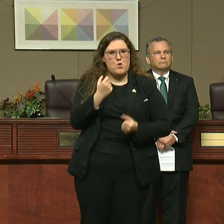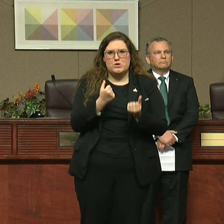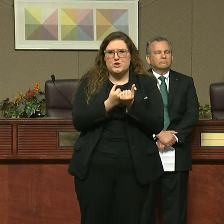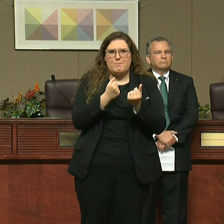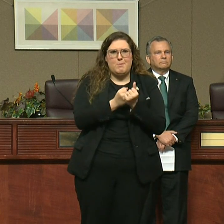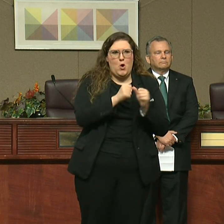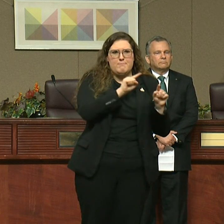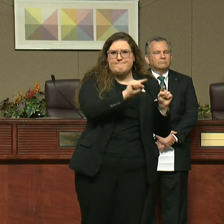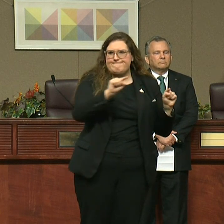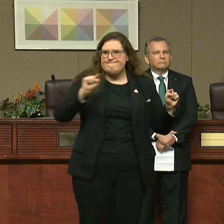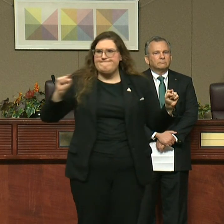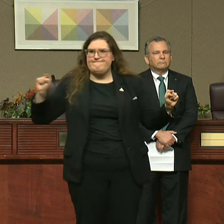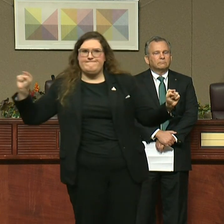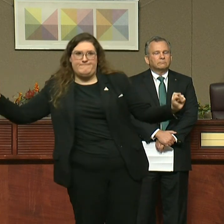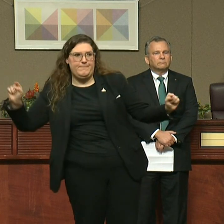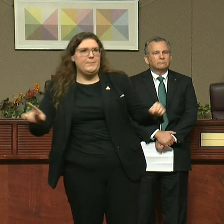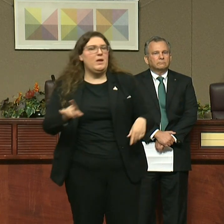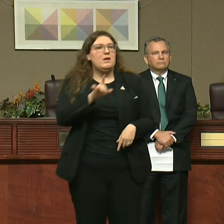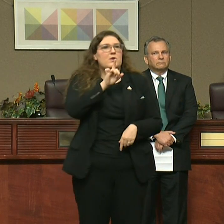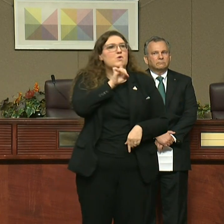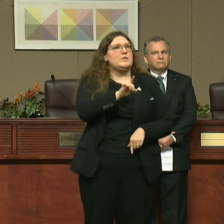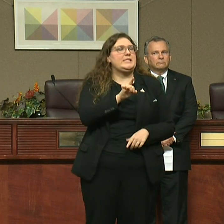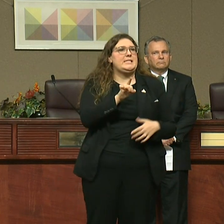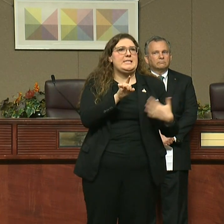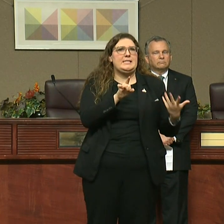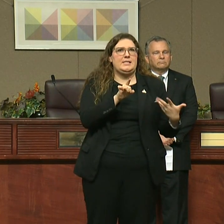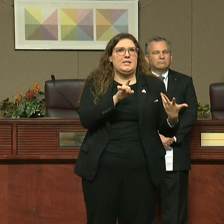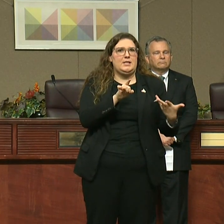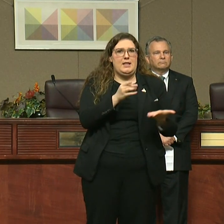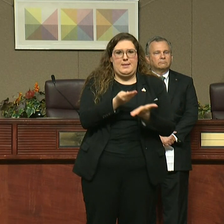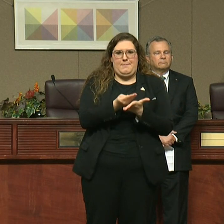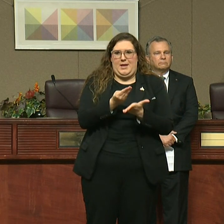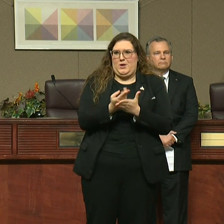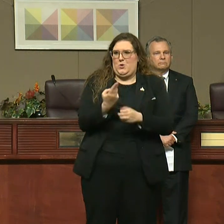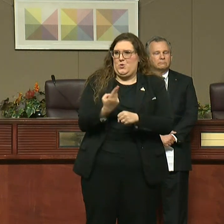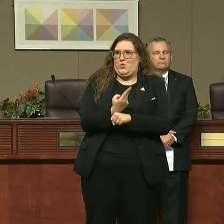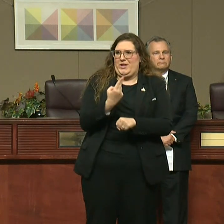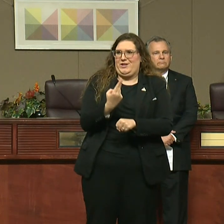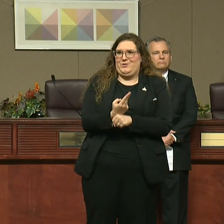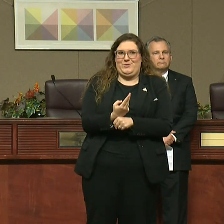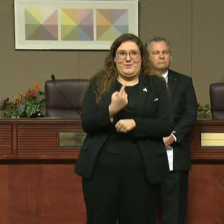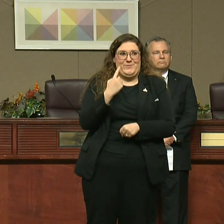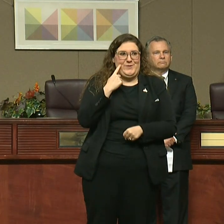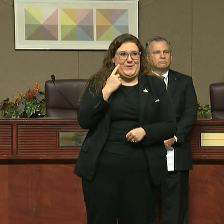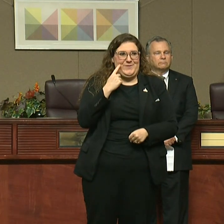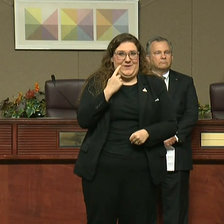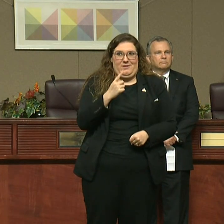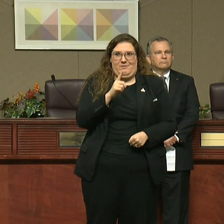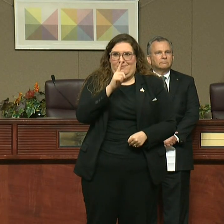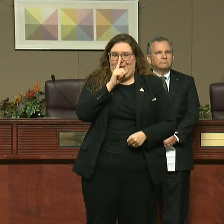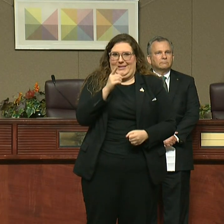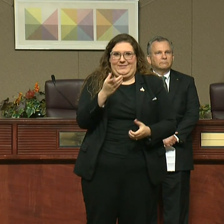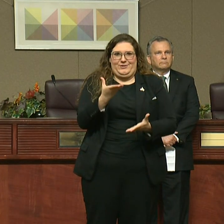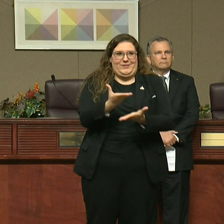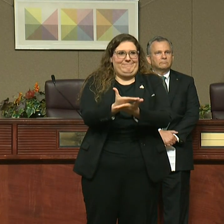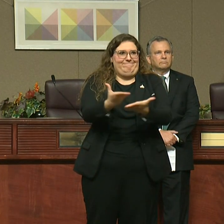the overall, I think, community assets for our community itself.